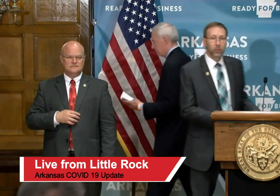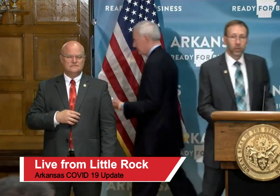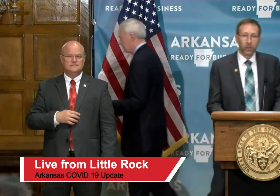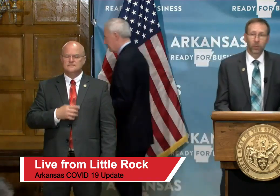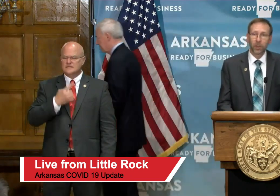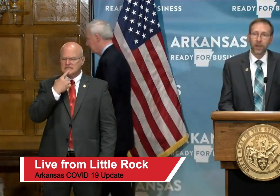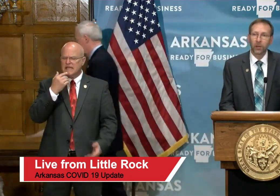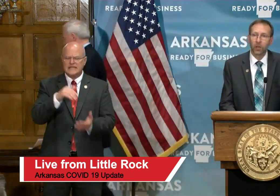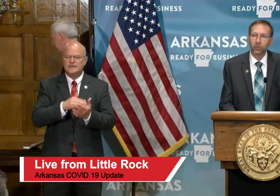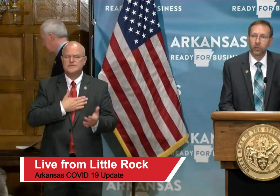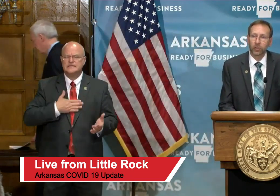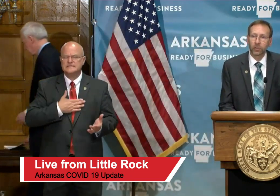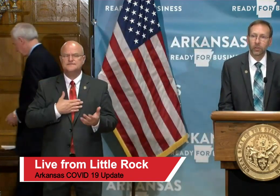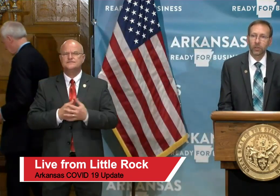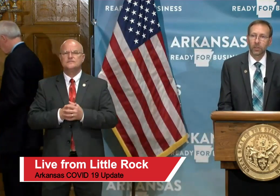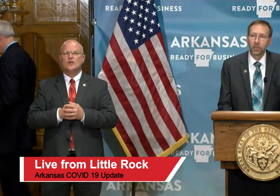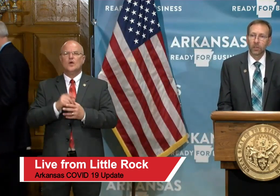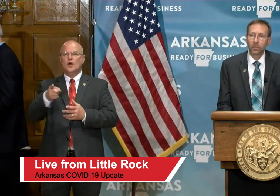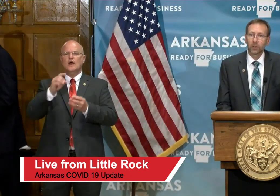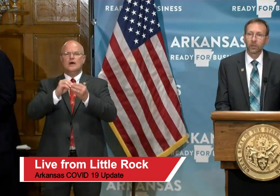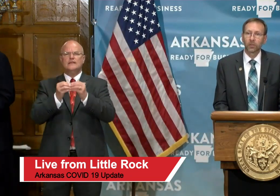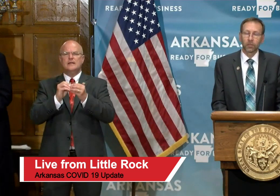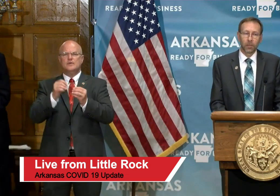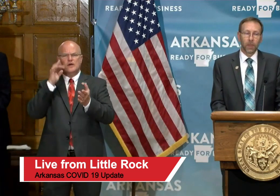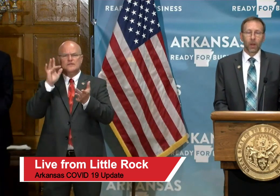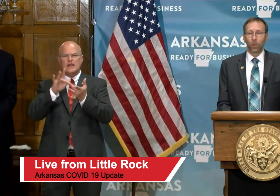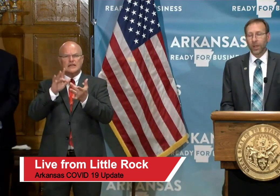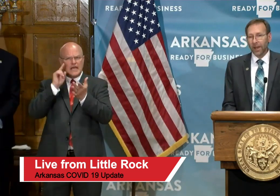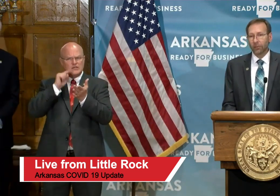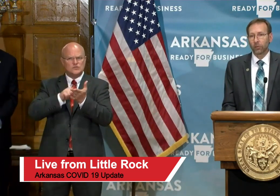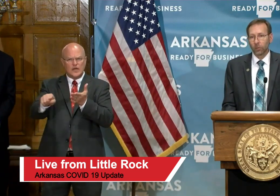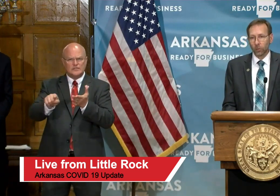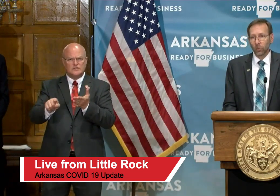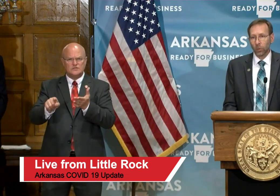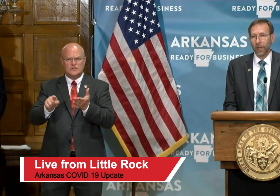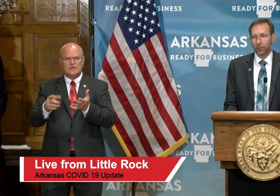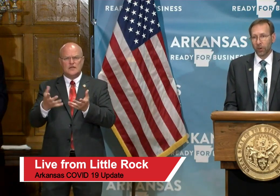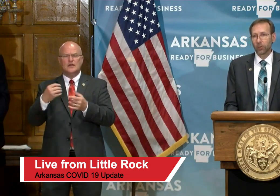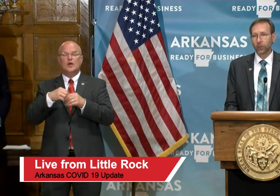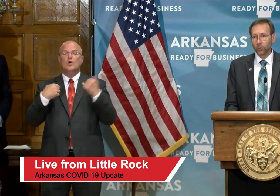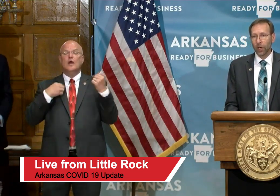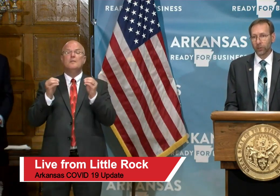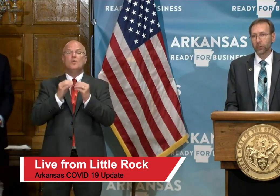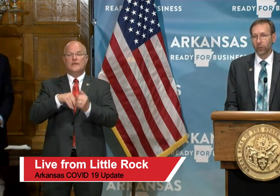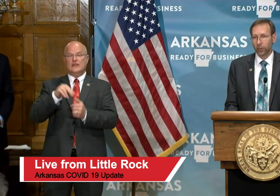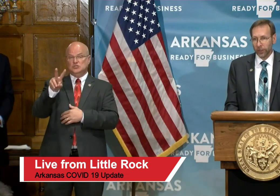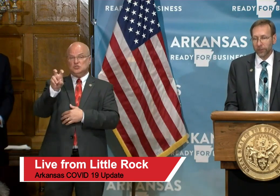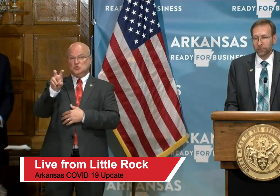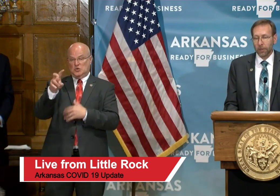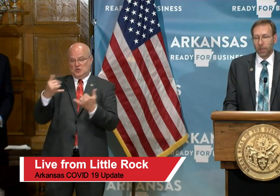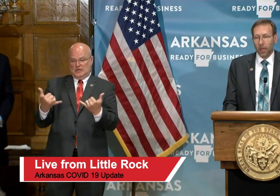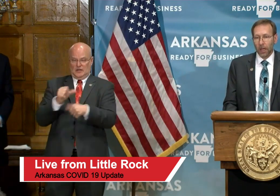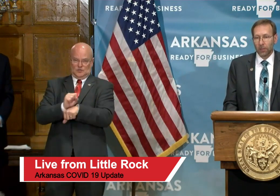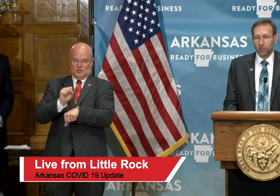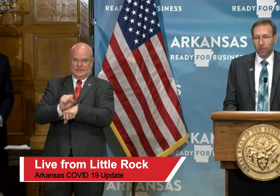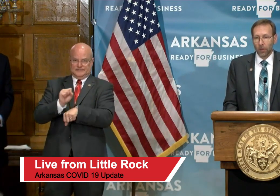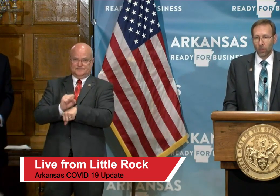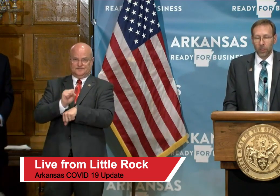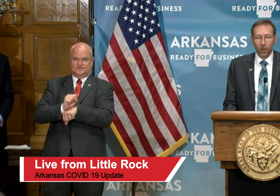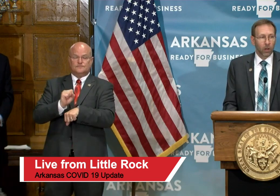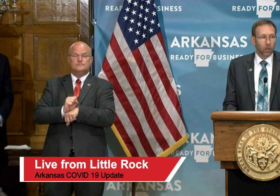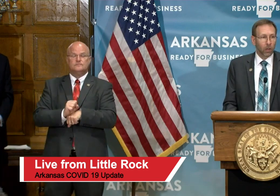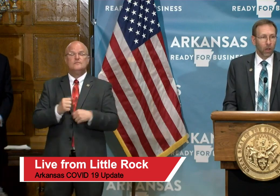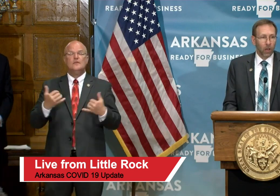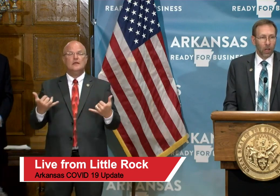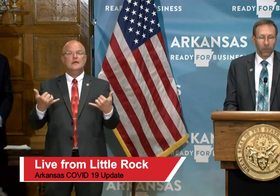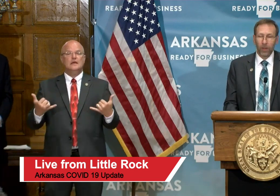Sorry, can you repeat that question? Where are we at in the number of contact tracers? Like We how have many over, we have over 200 currently.